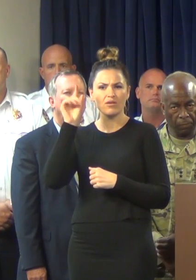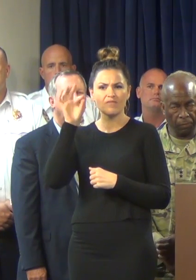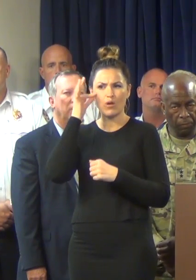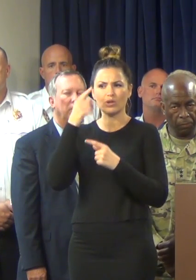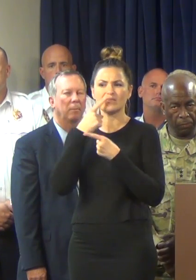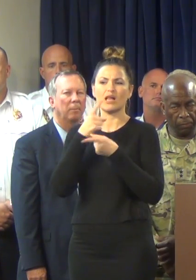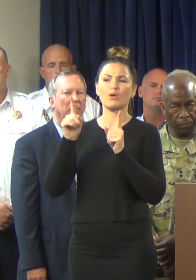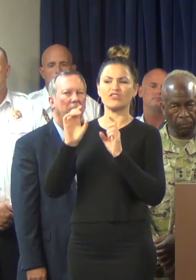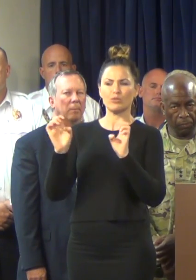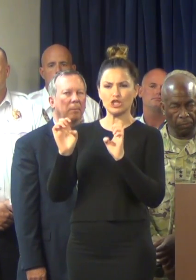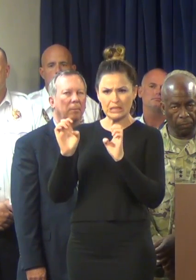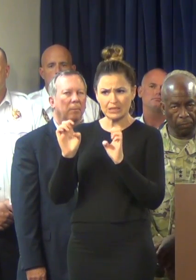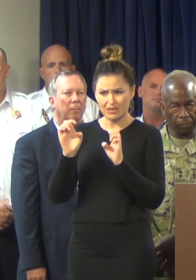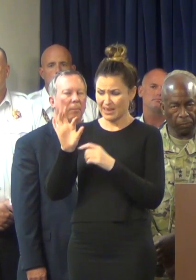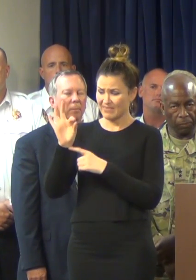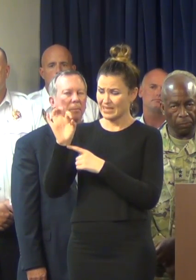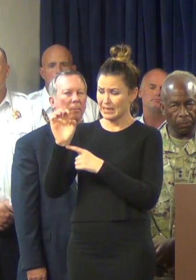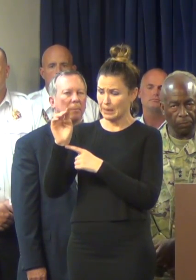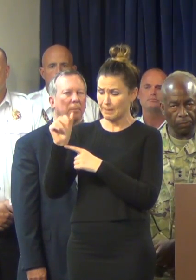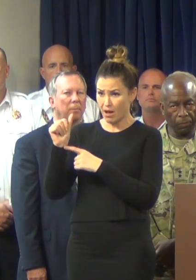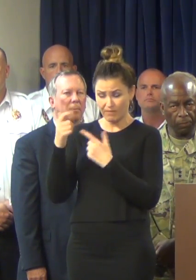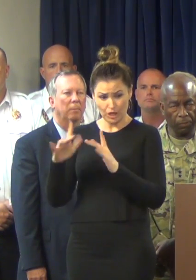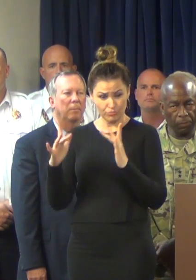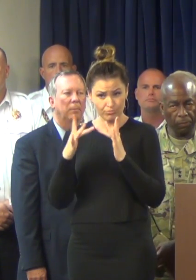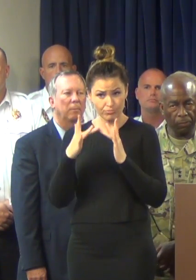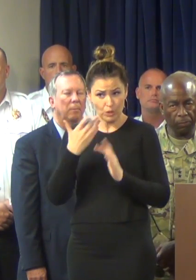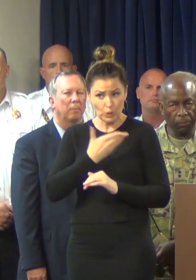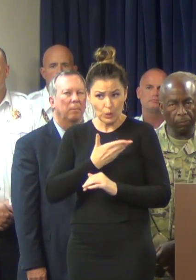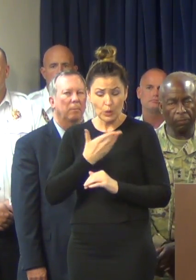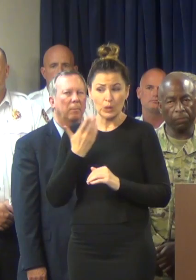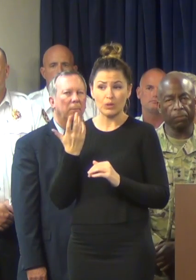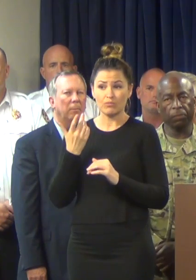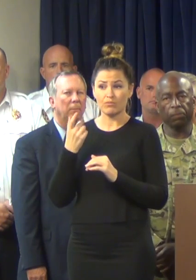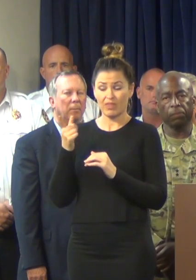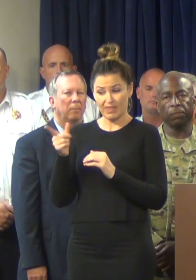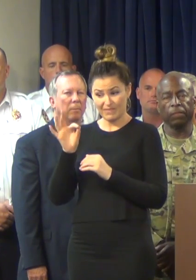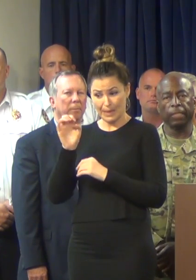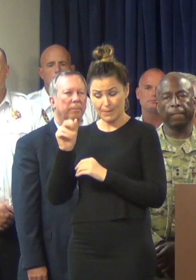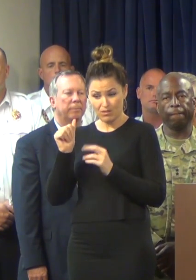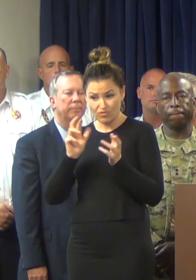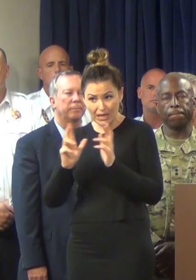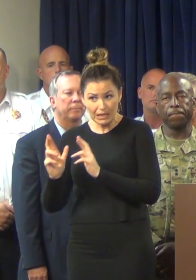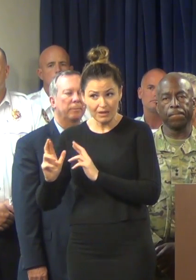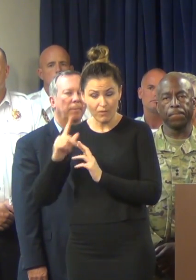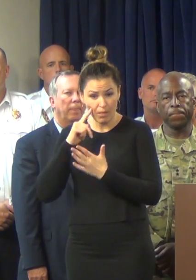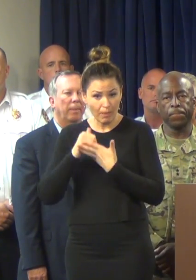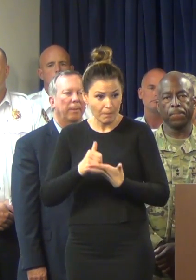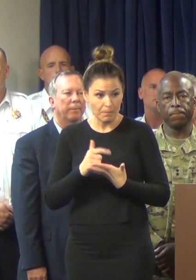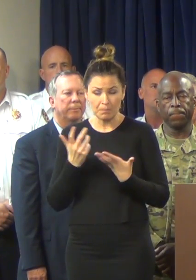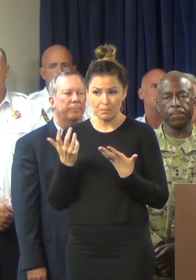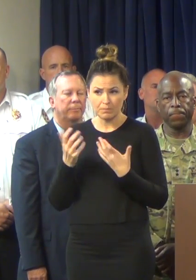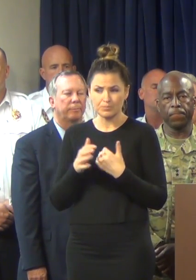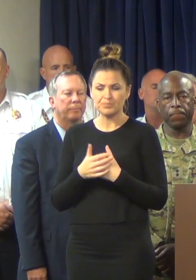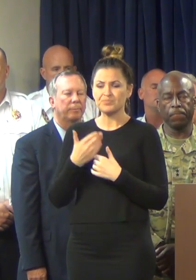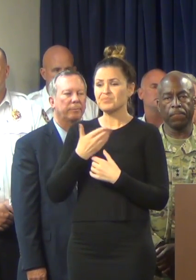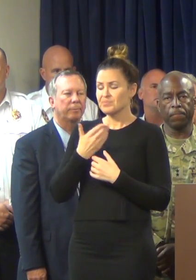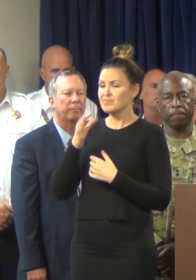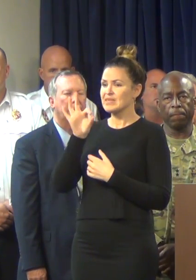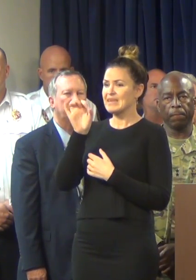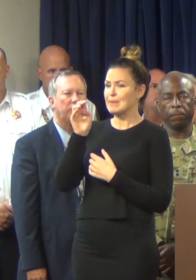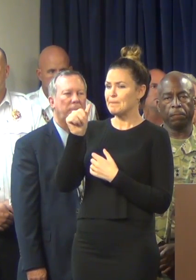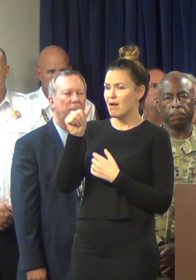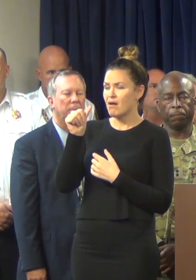of Right. emergency, but has FEMA been in touch with you? Are they positioned anywhere? So FEMA is